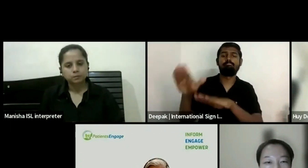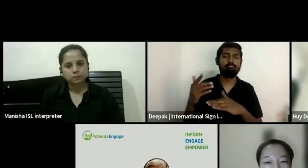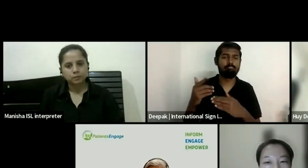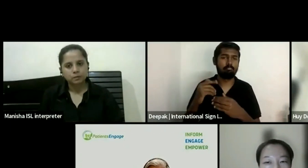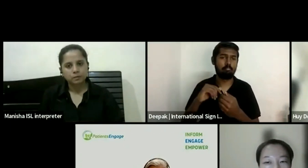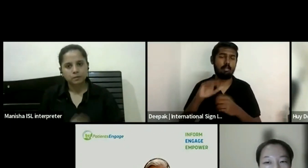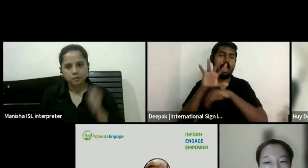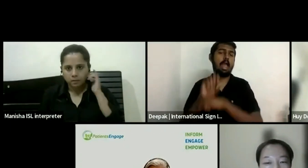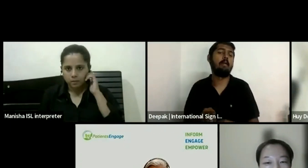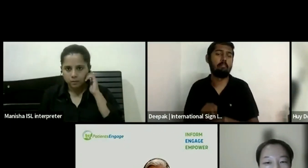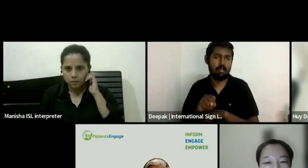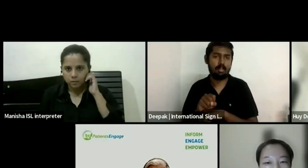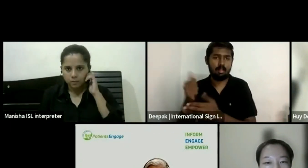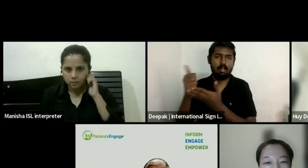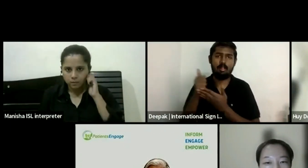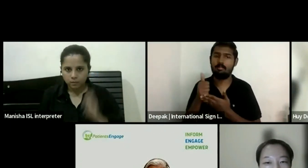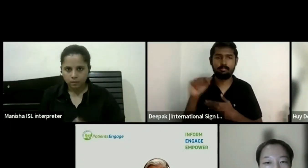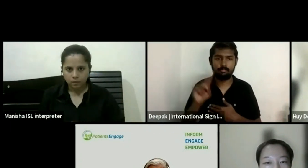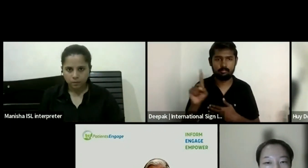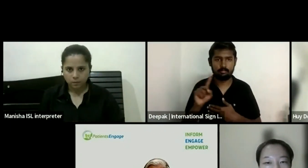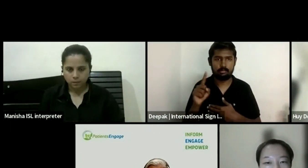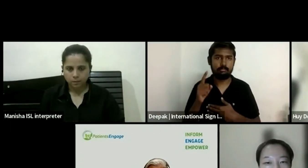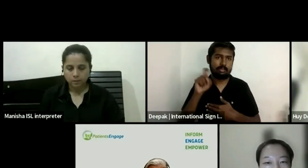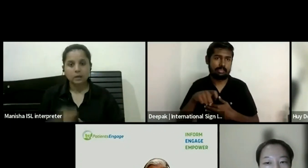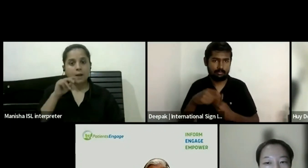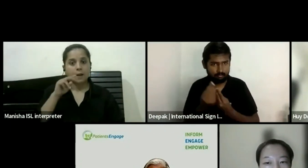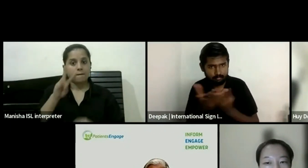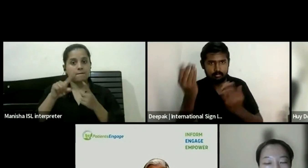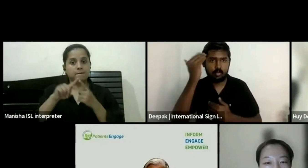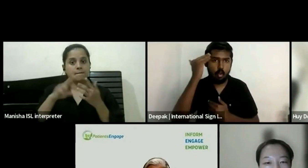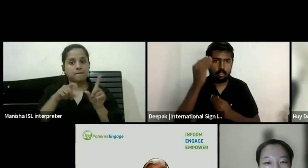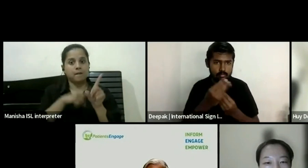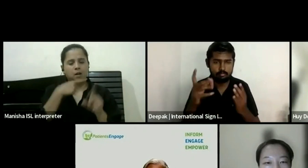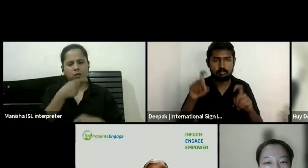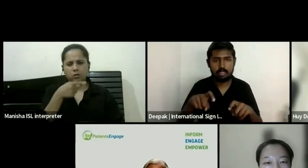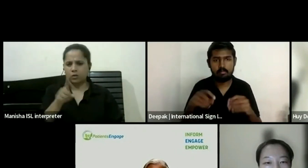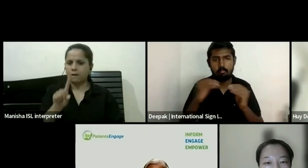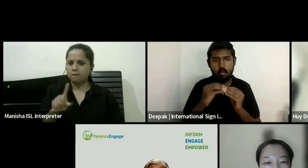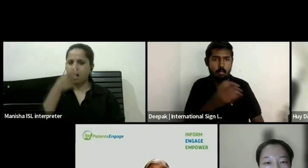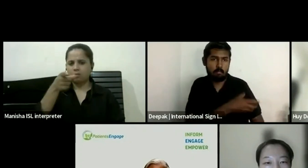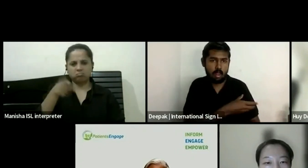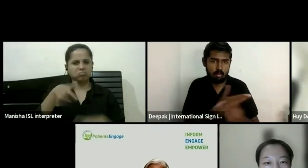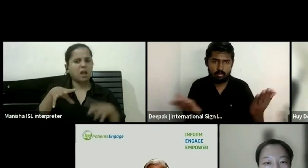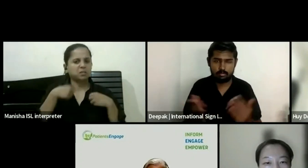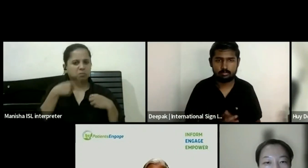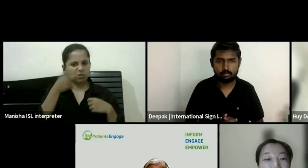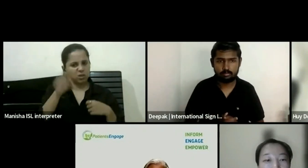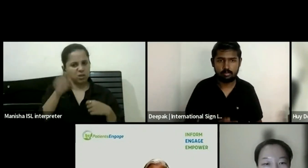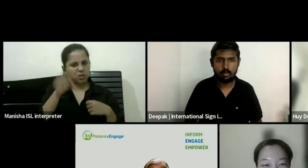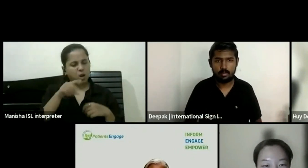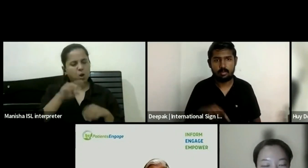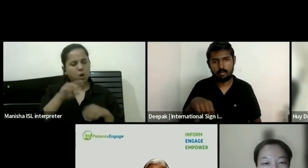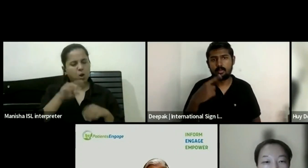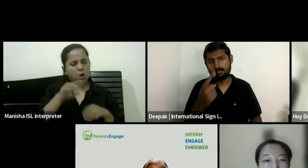minute. Just a minute. I think we need to recognize, Aparna, you'll be the first one to admit, we need to have a holistic approach of